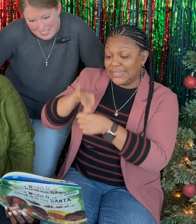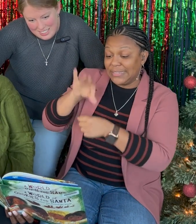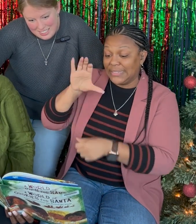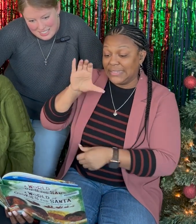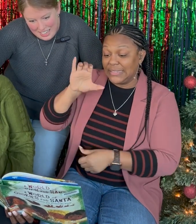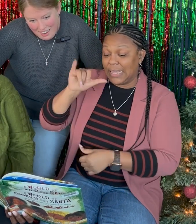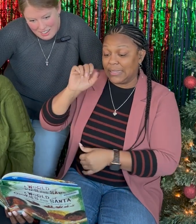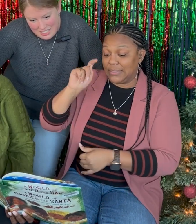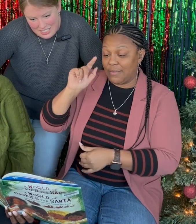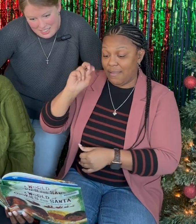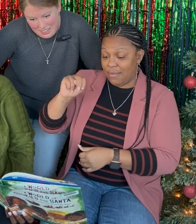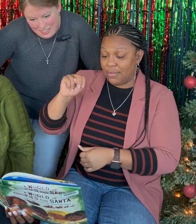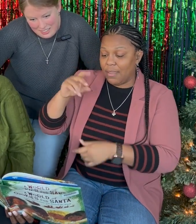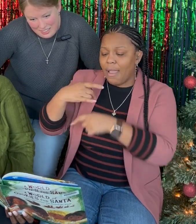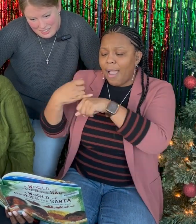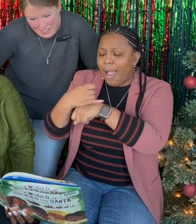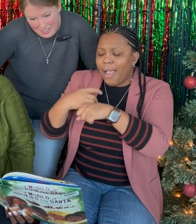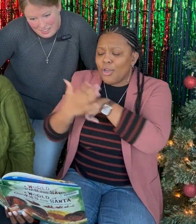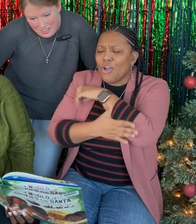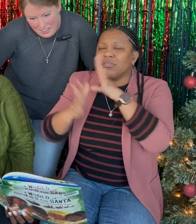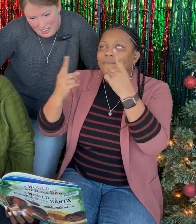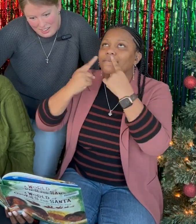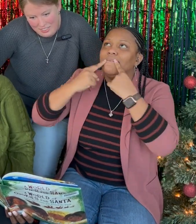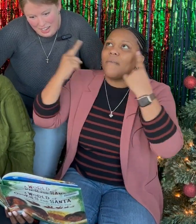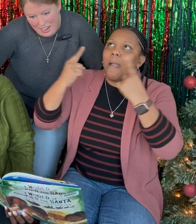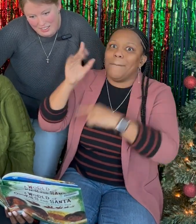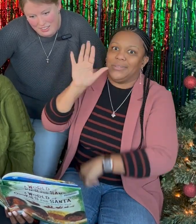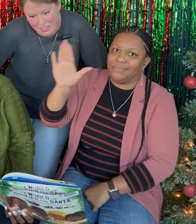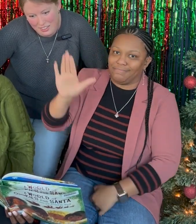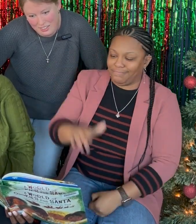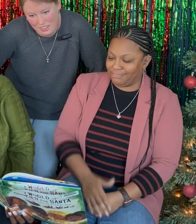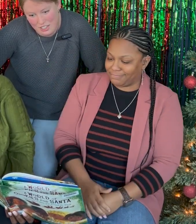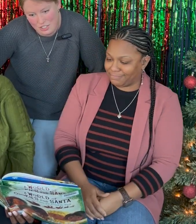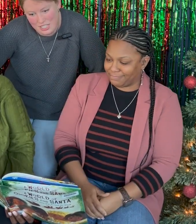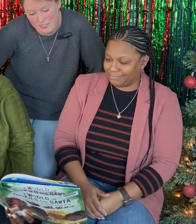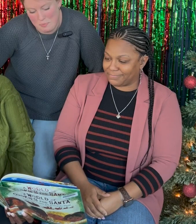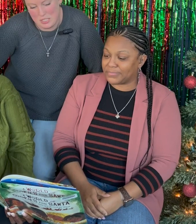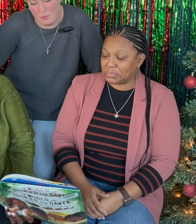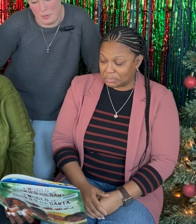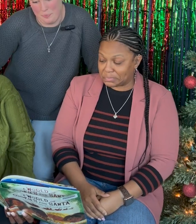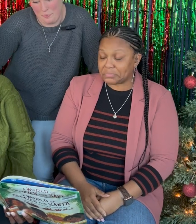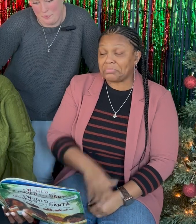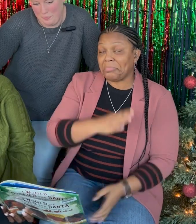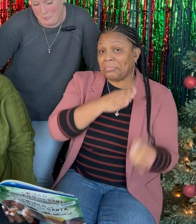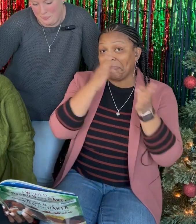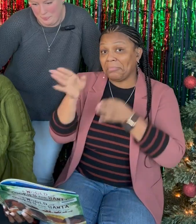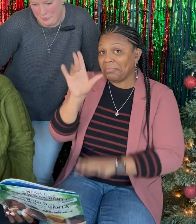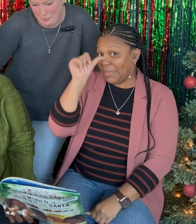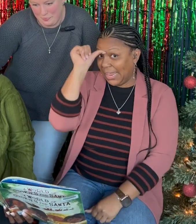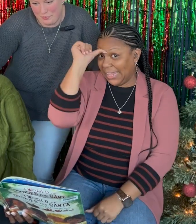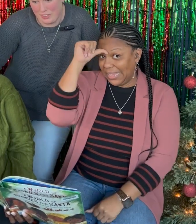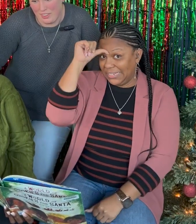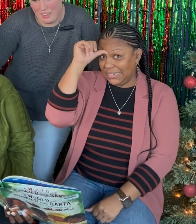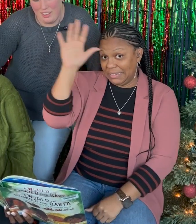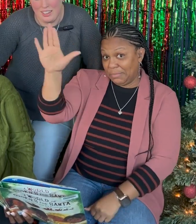the Ceylon tea in the island the country is famous for.